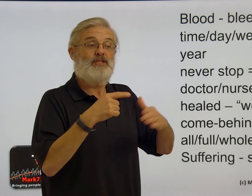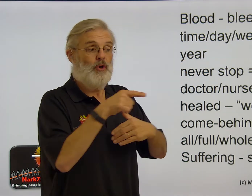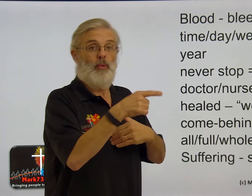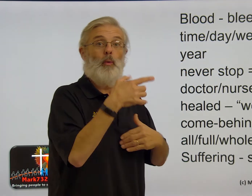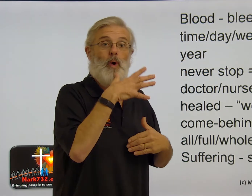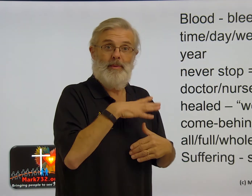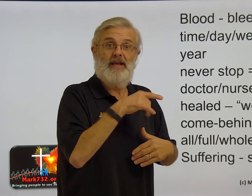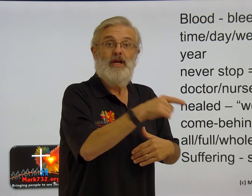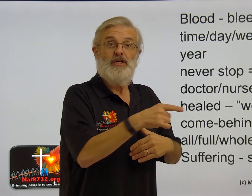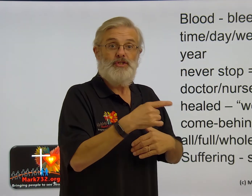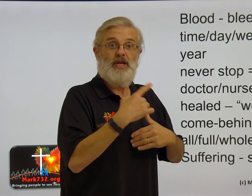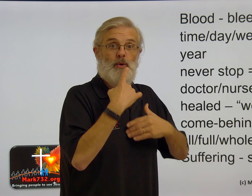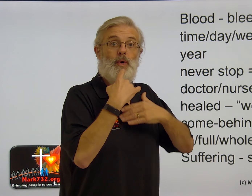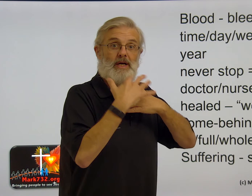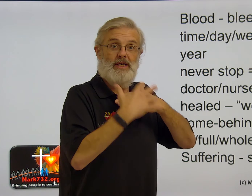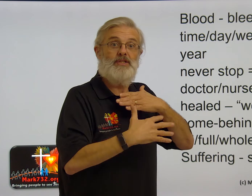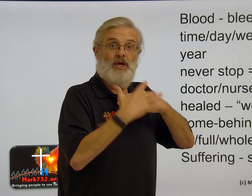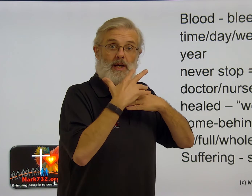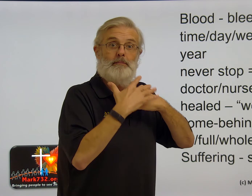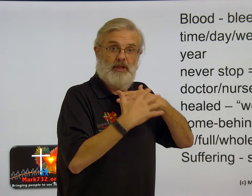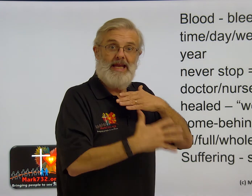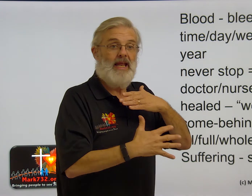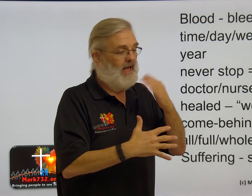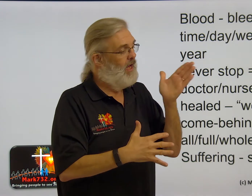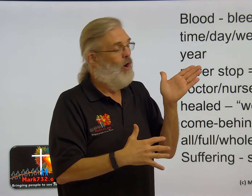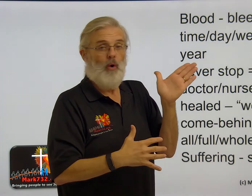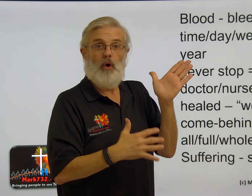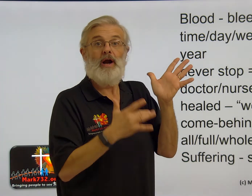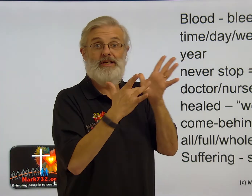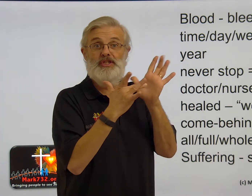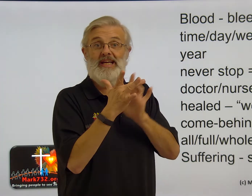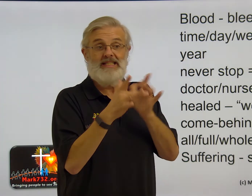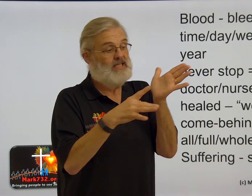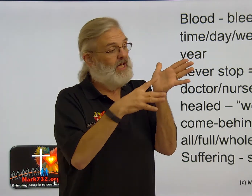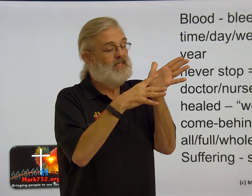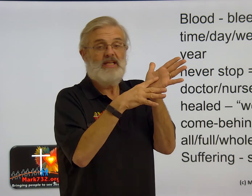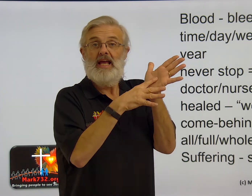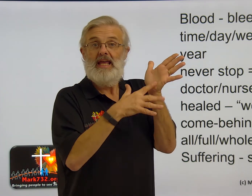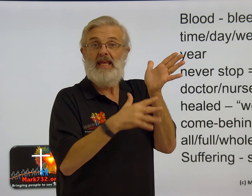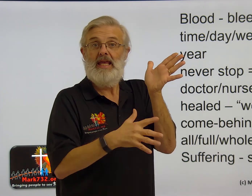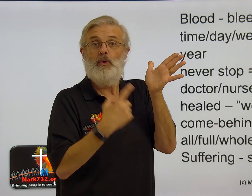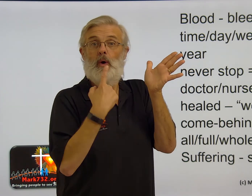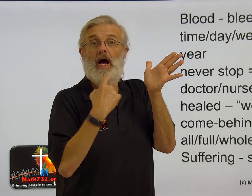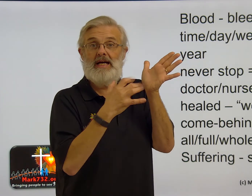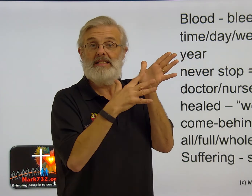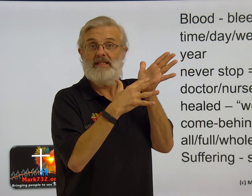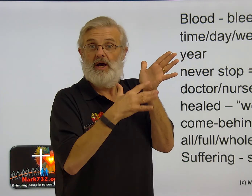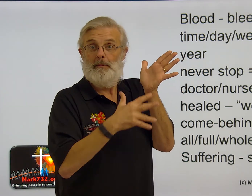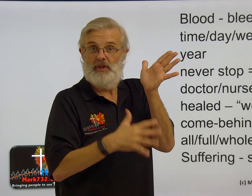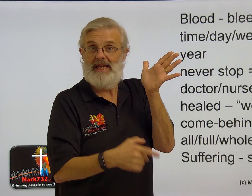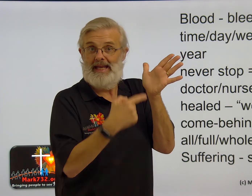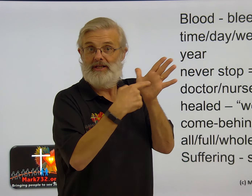the woman, she was bleeding, or Jesus, he was bleeding. So